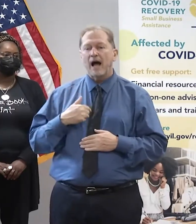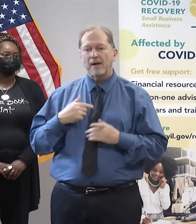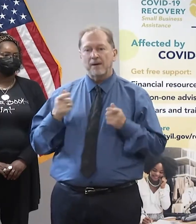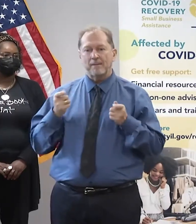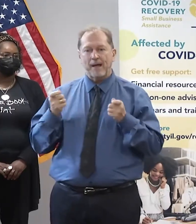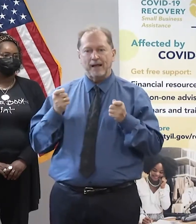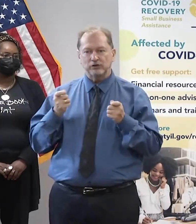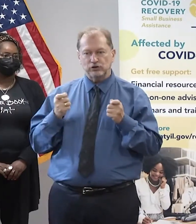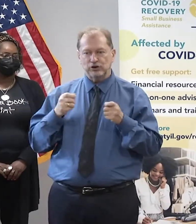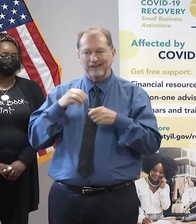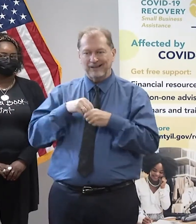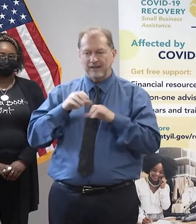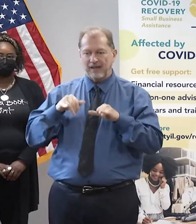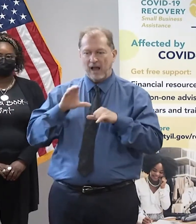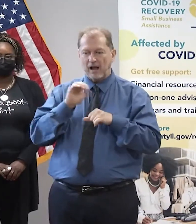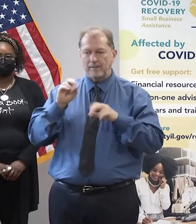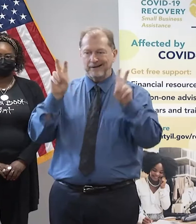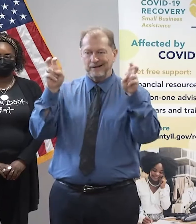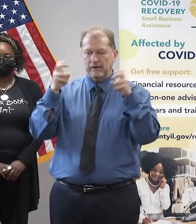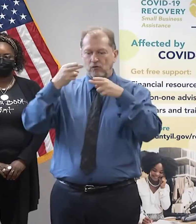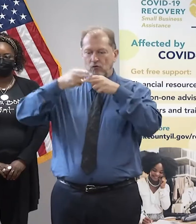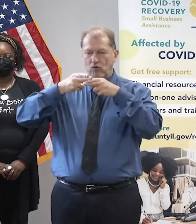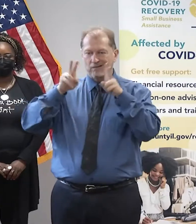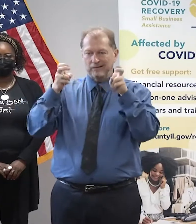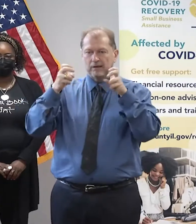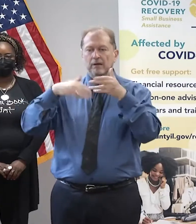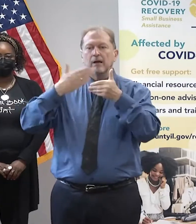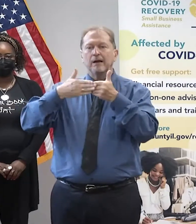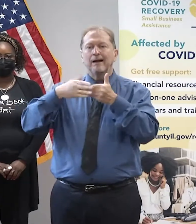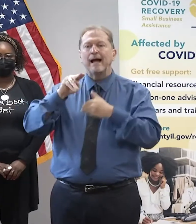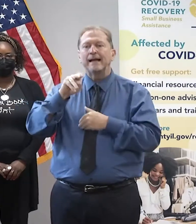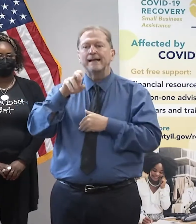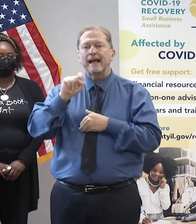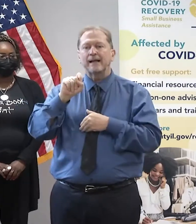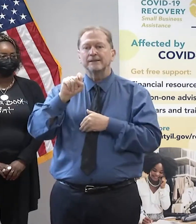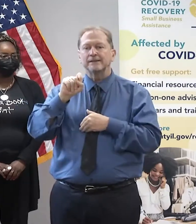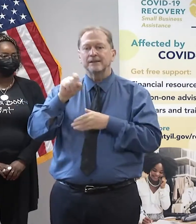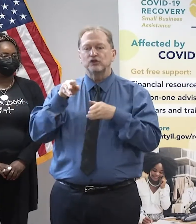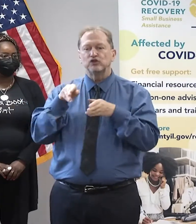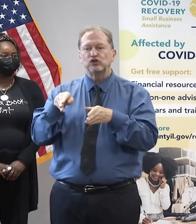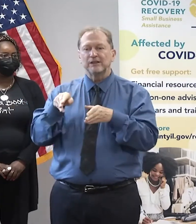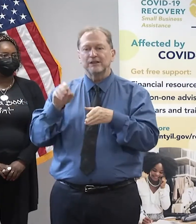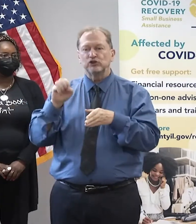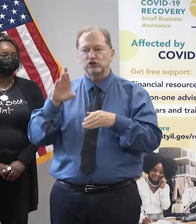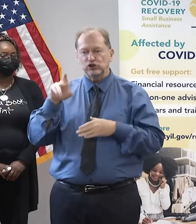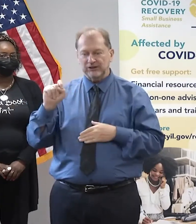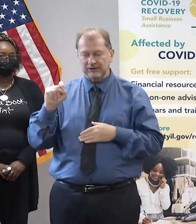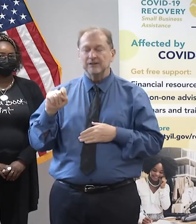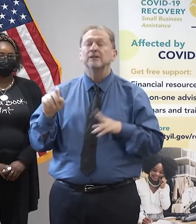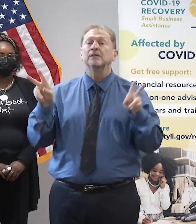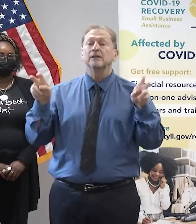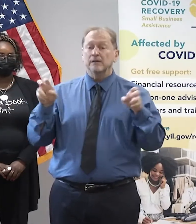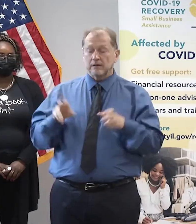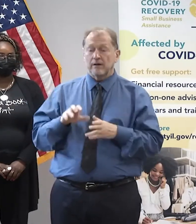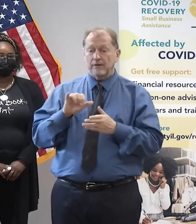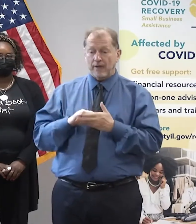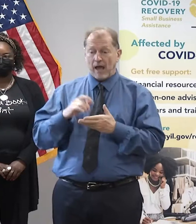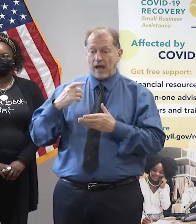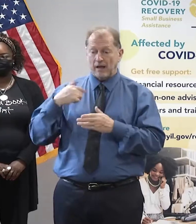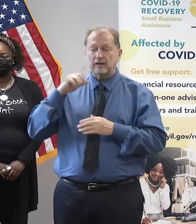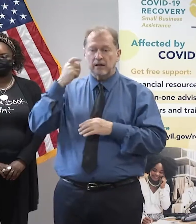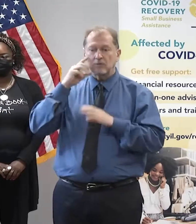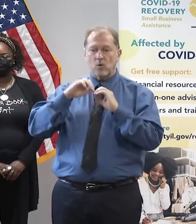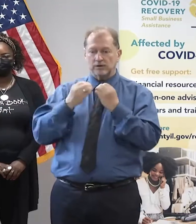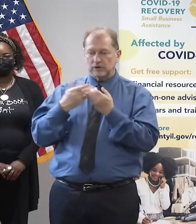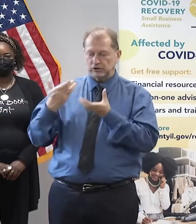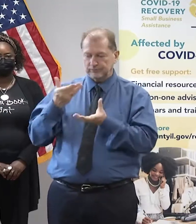and we're working to create a more inclusive economy by empowering small businesses that face disproportionate barriers.